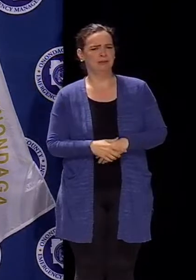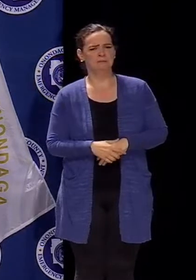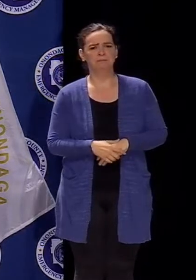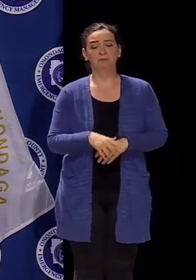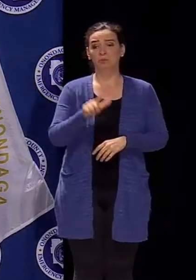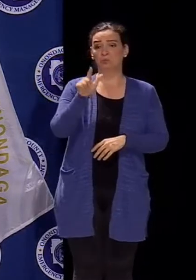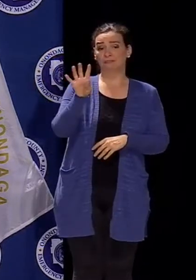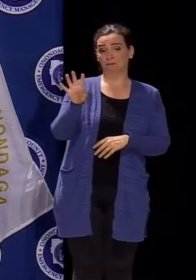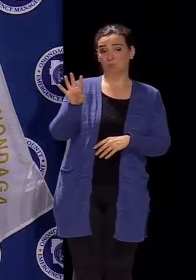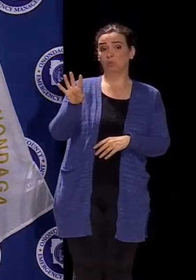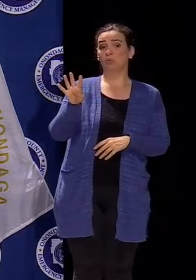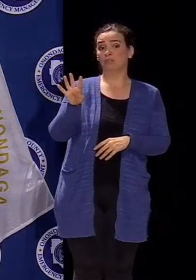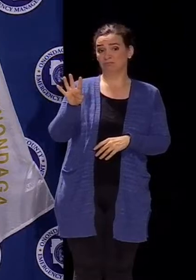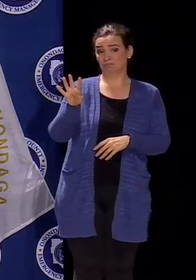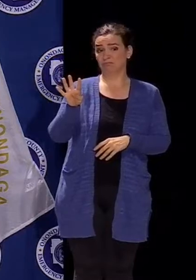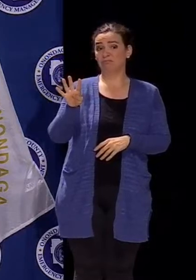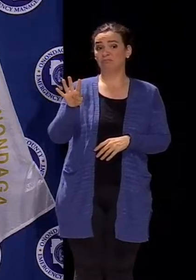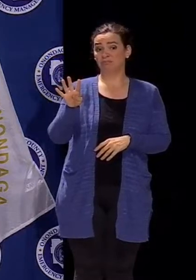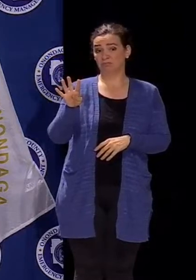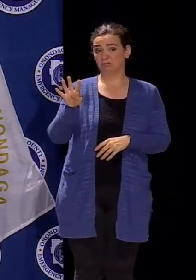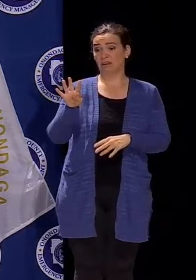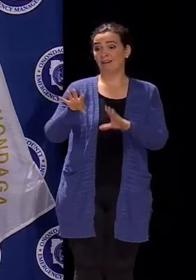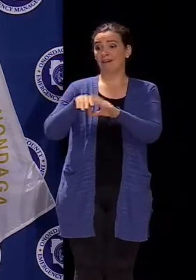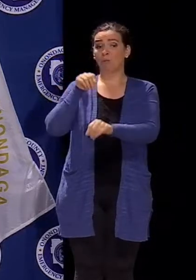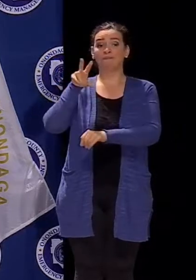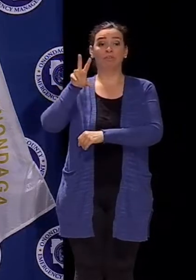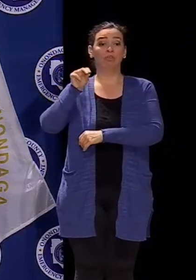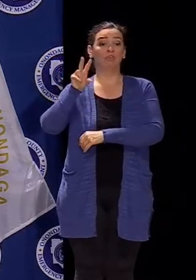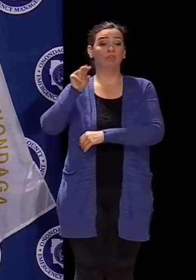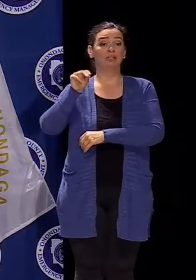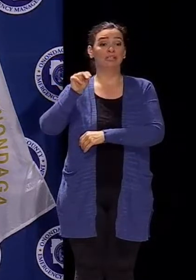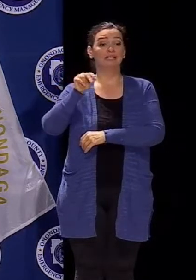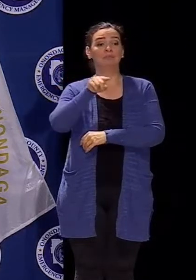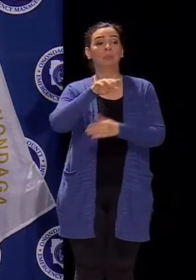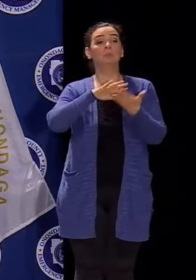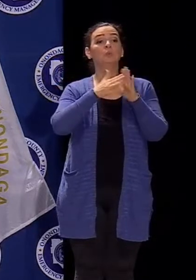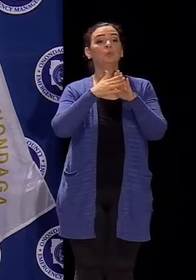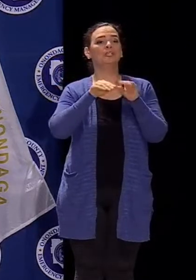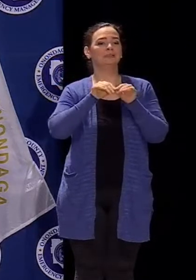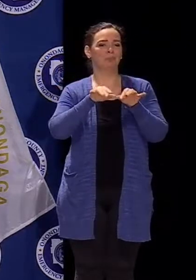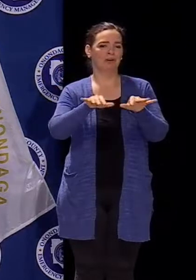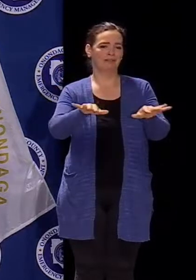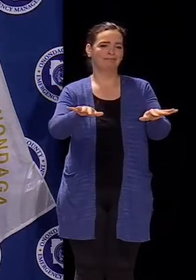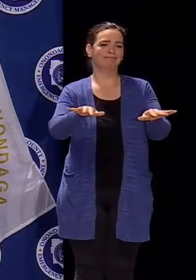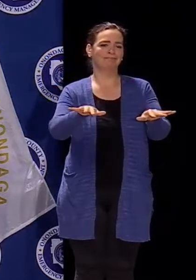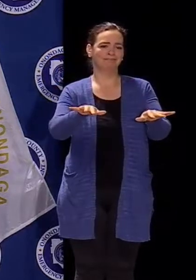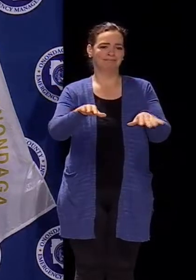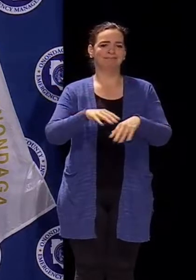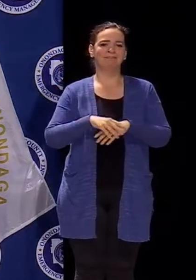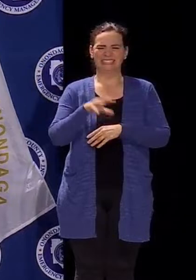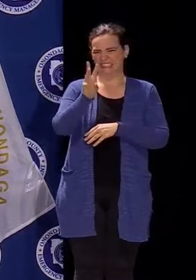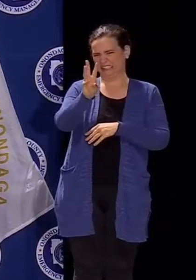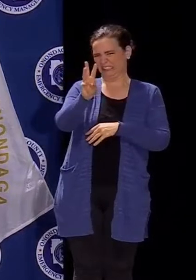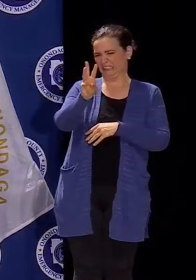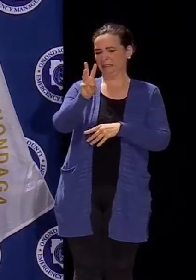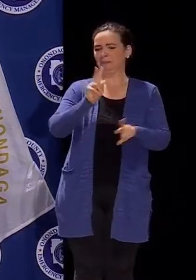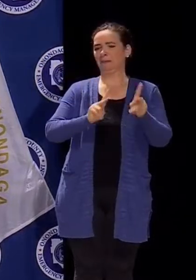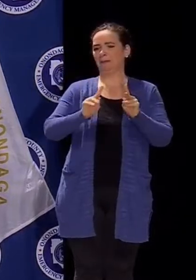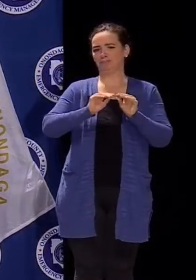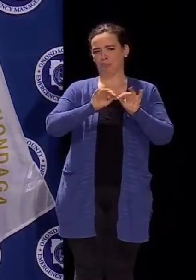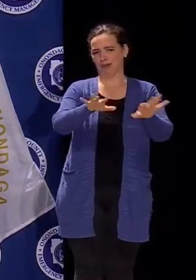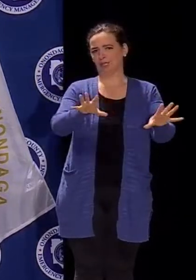6 community spread. Our community spread is what we watch for the randomness of the infection, the risk to the public at